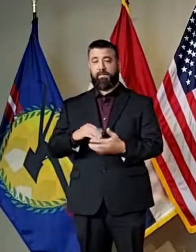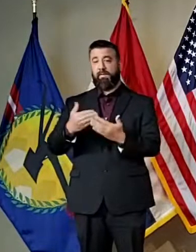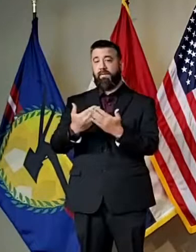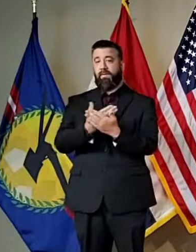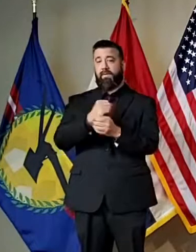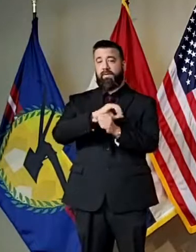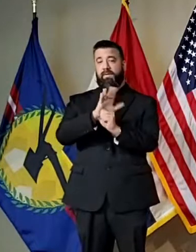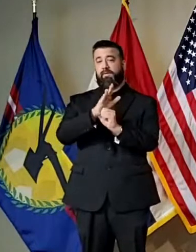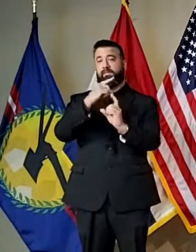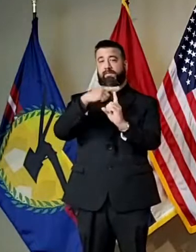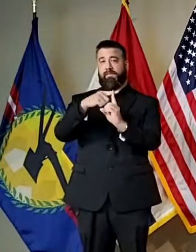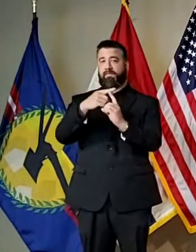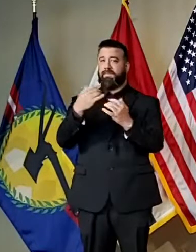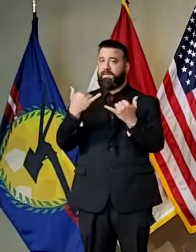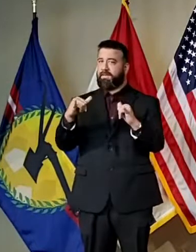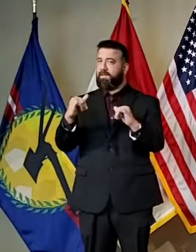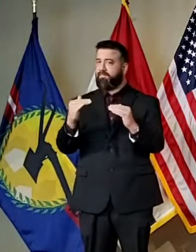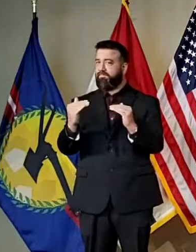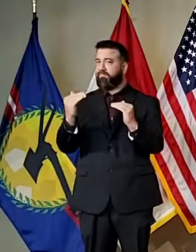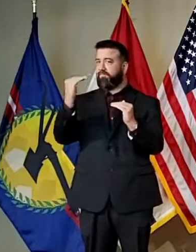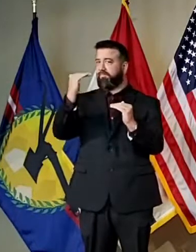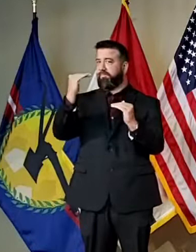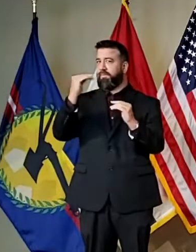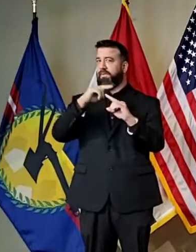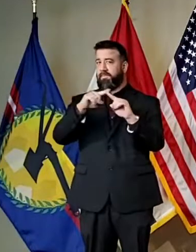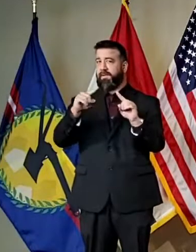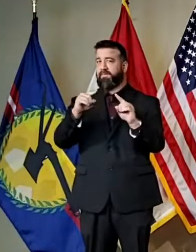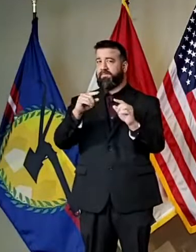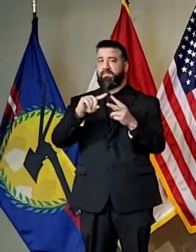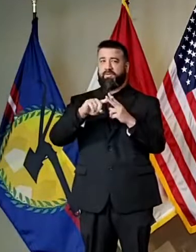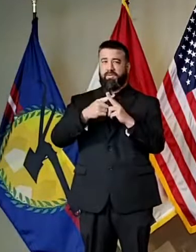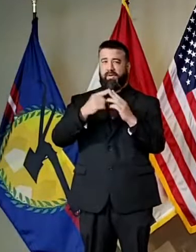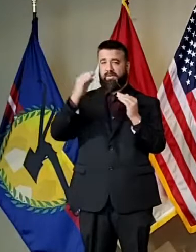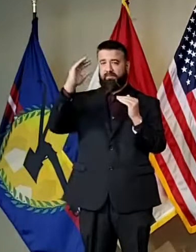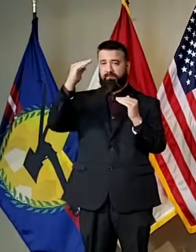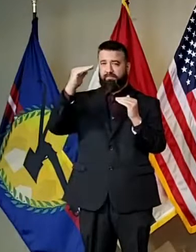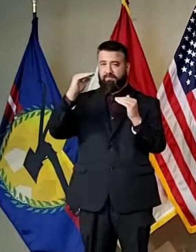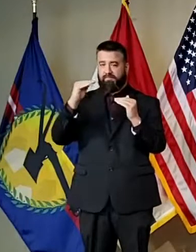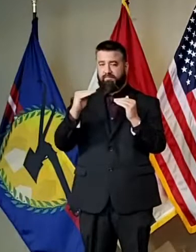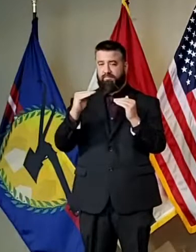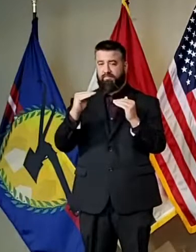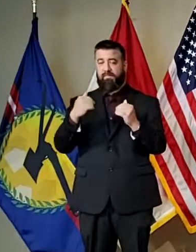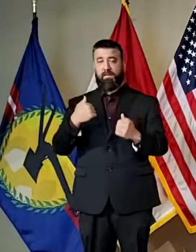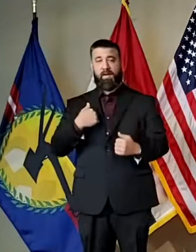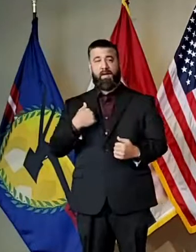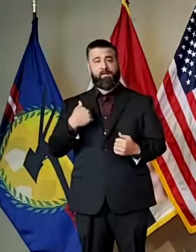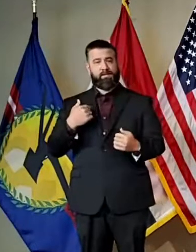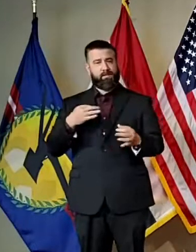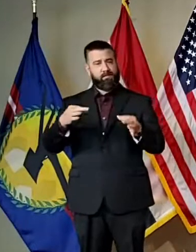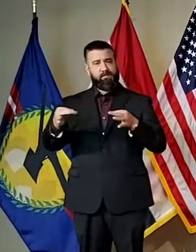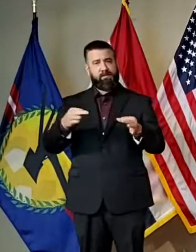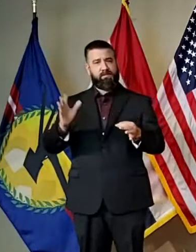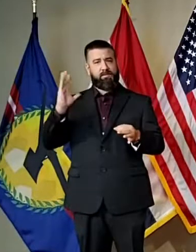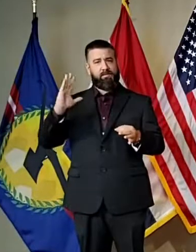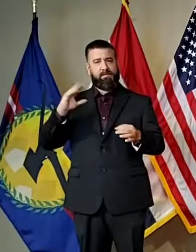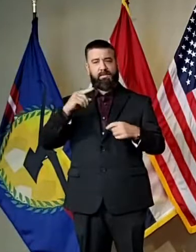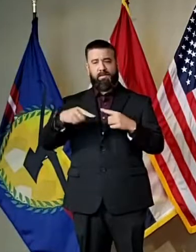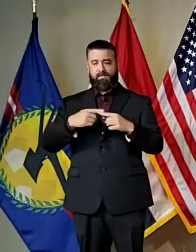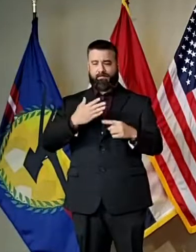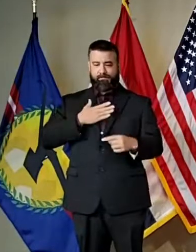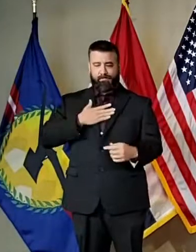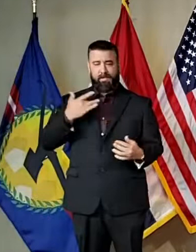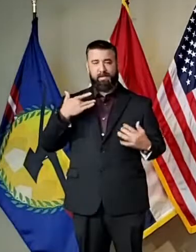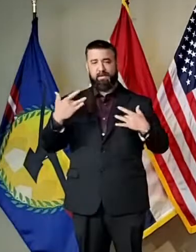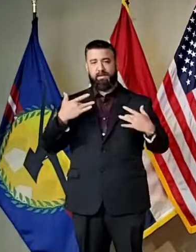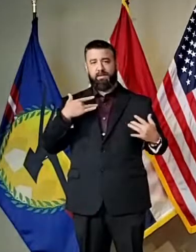this age group is still higher, but it's headed in the right direction. And I've talked in the past about my concern about the positivity rate